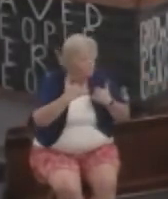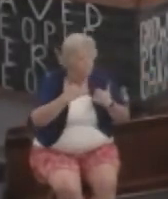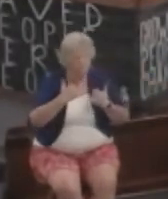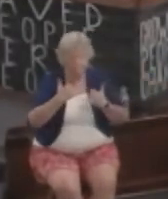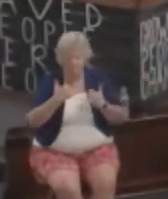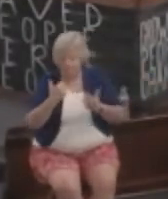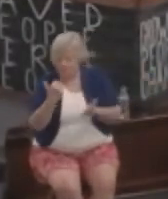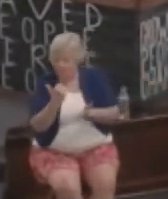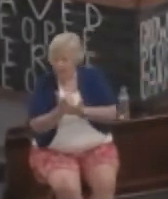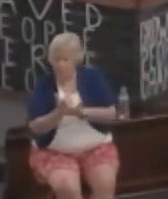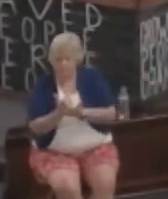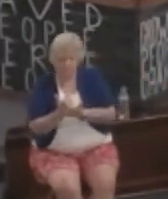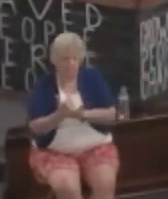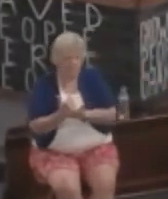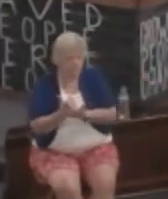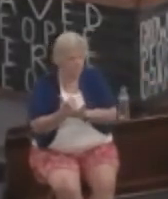answered,